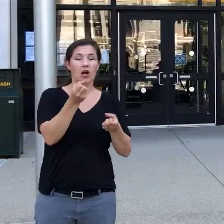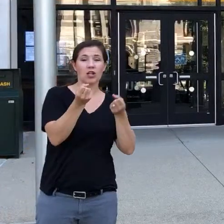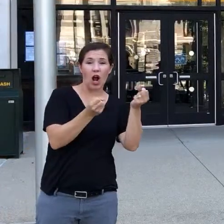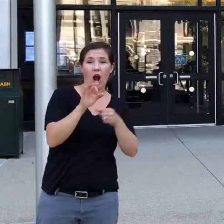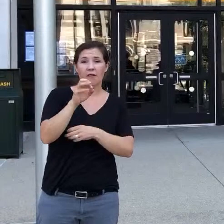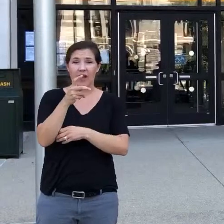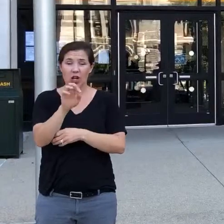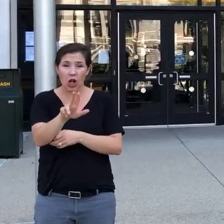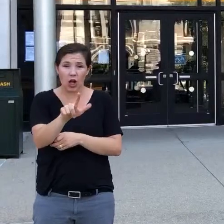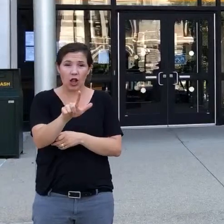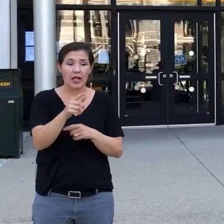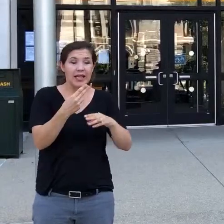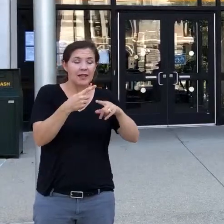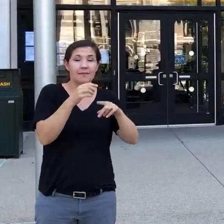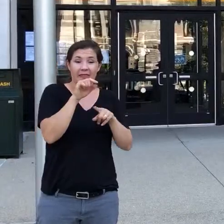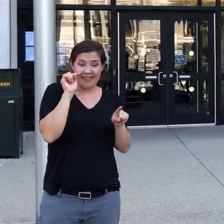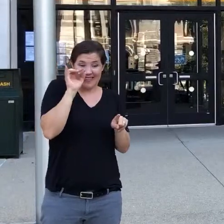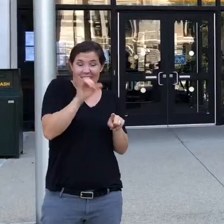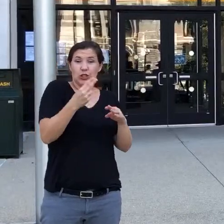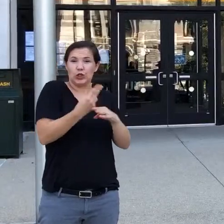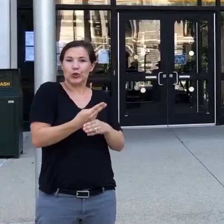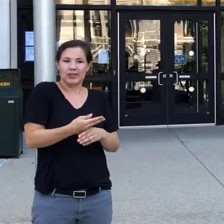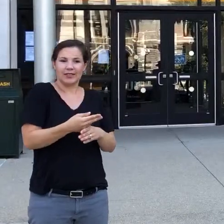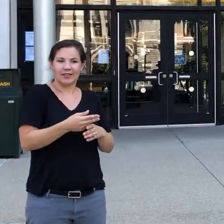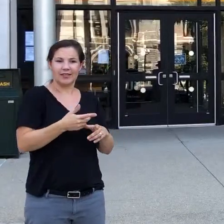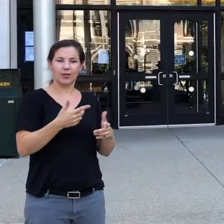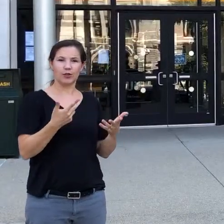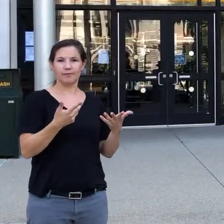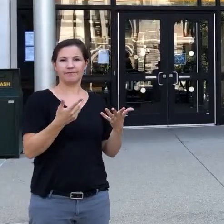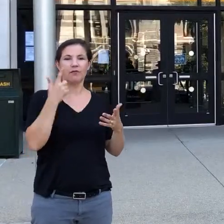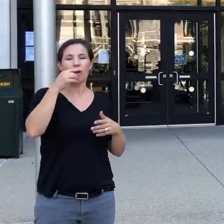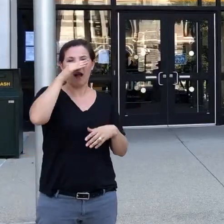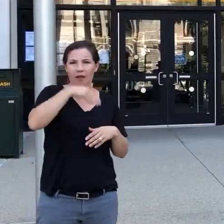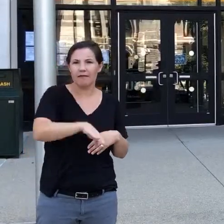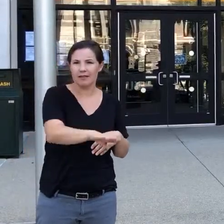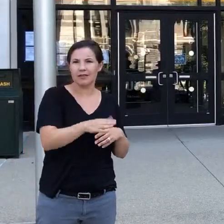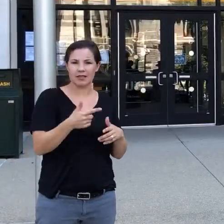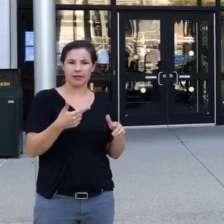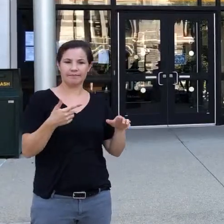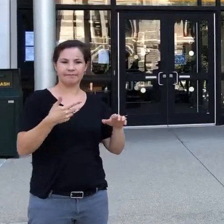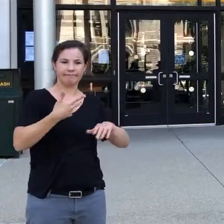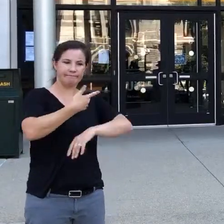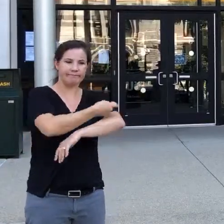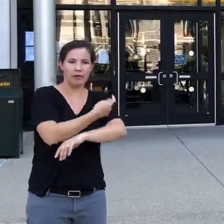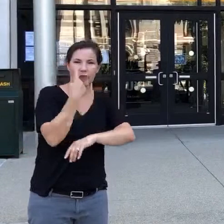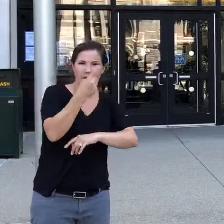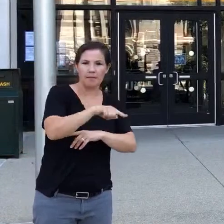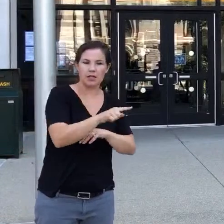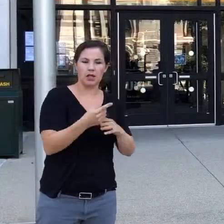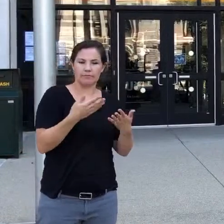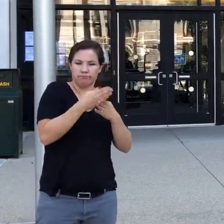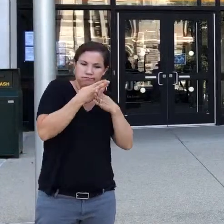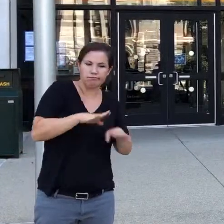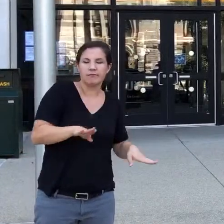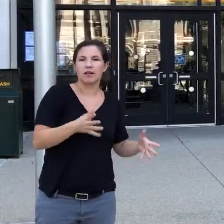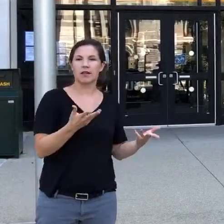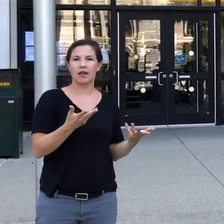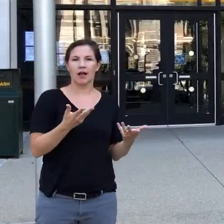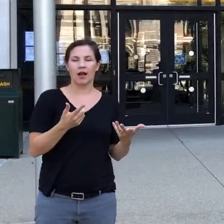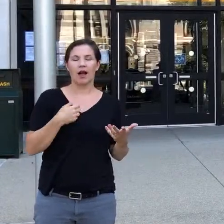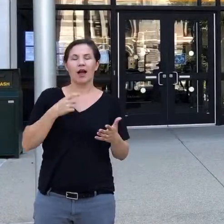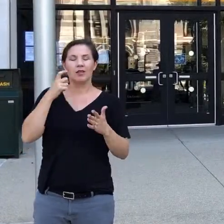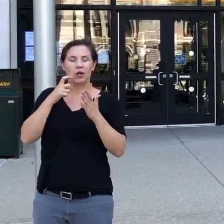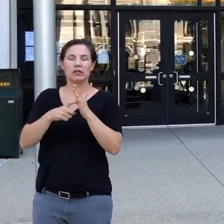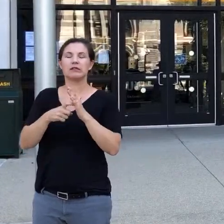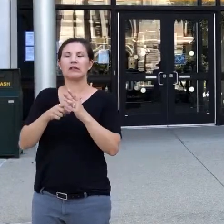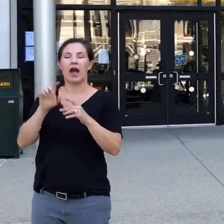used to actually tranquilize elephants. I remember when we were dealing with it when on the Opioid task force and the impact it was having in the Ohio Valley